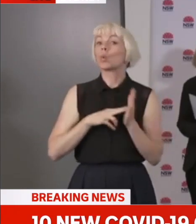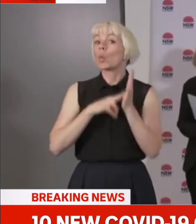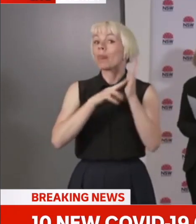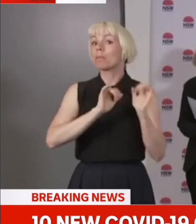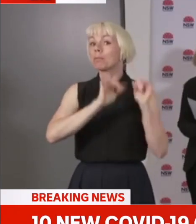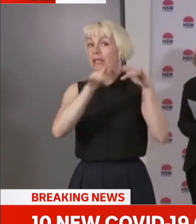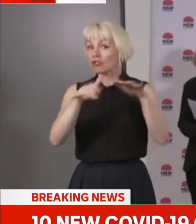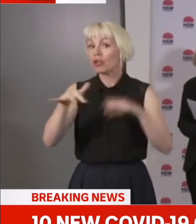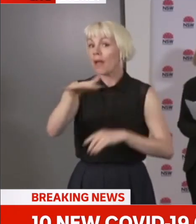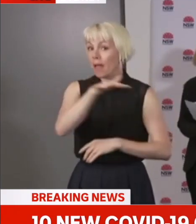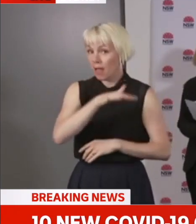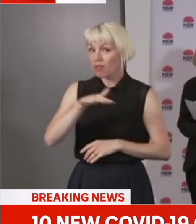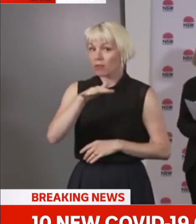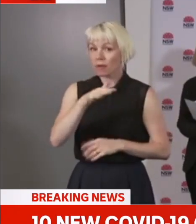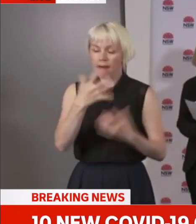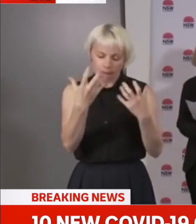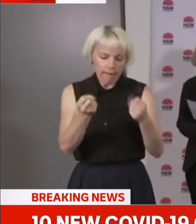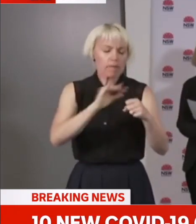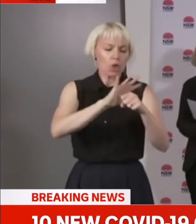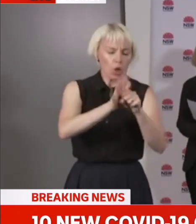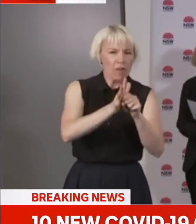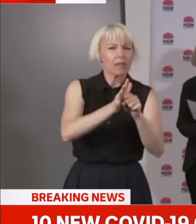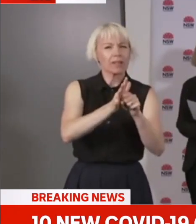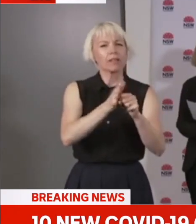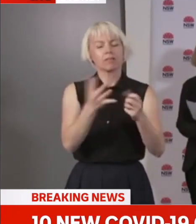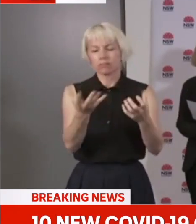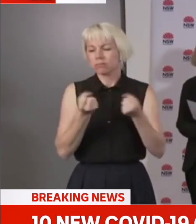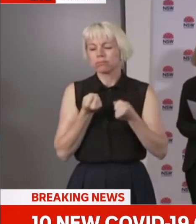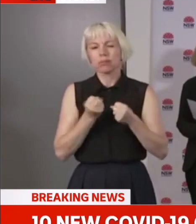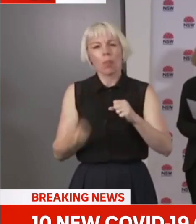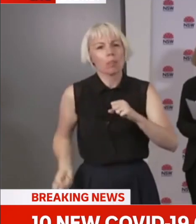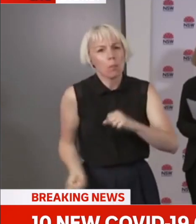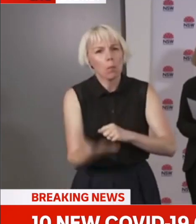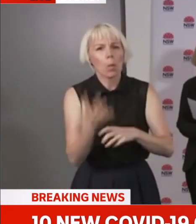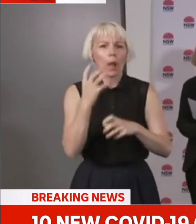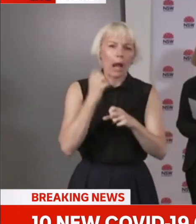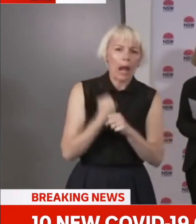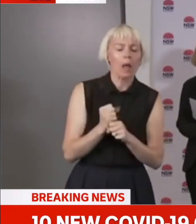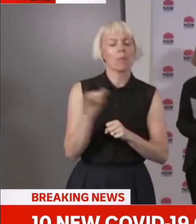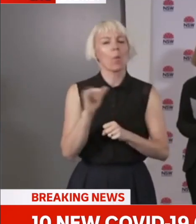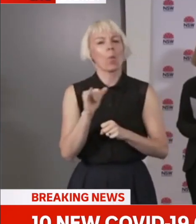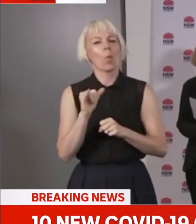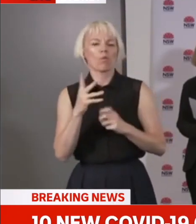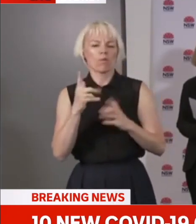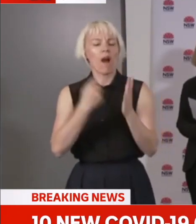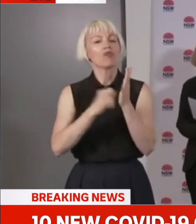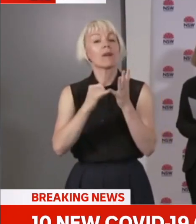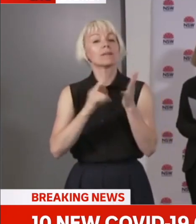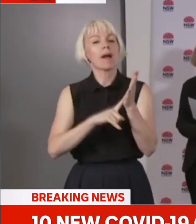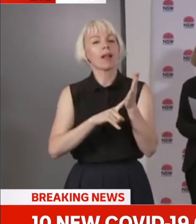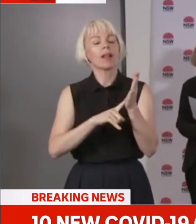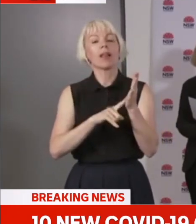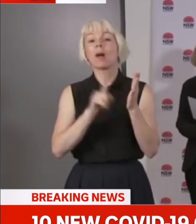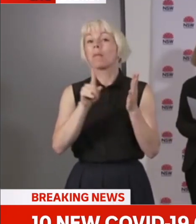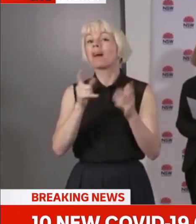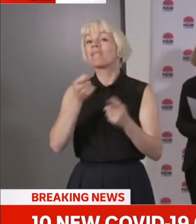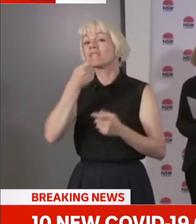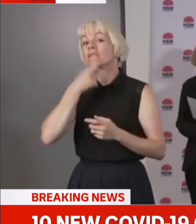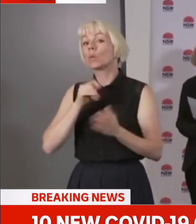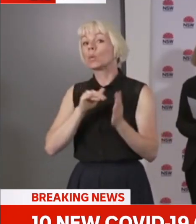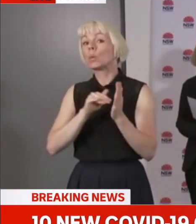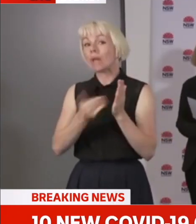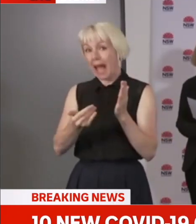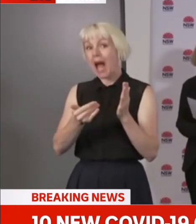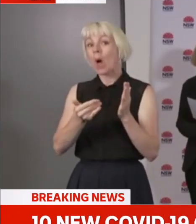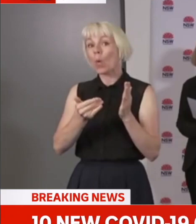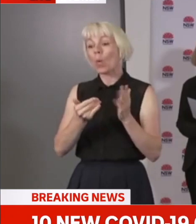directly linked to the Avalon RSL or the Avalon Bolo, a couple of people at those venues weren't from the Northern Beaches. They've gone